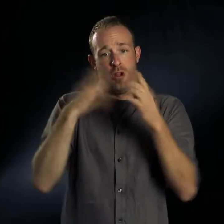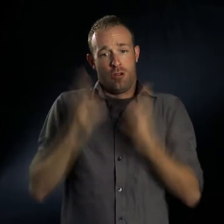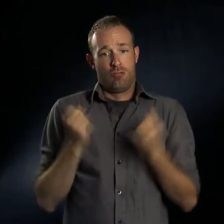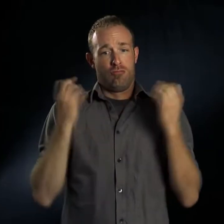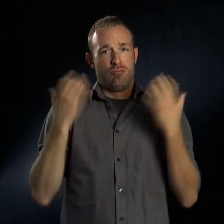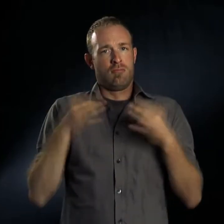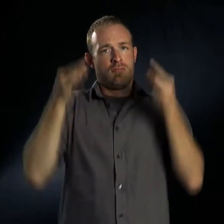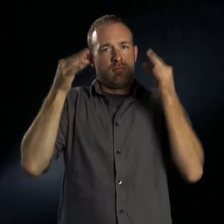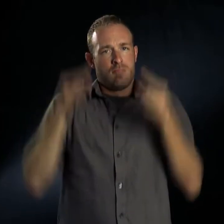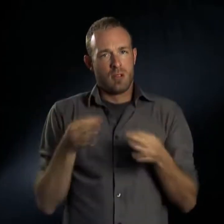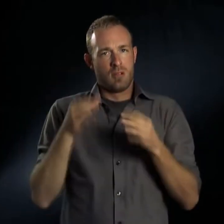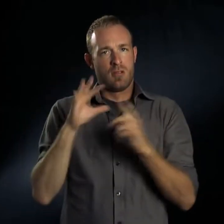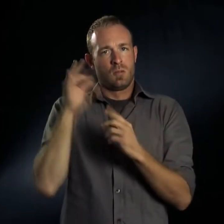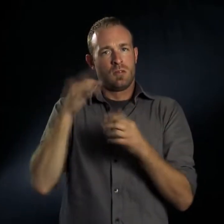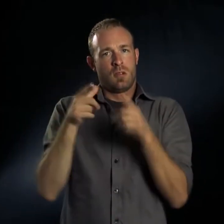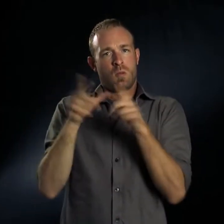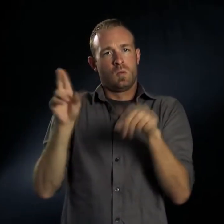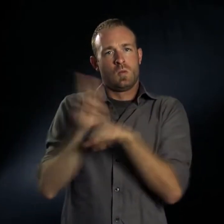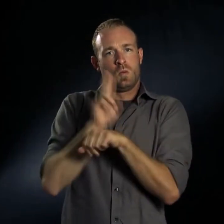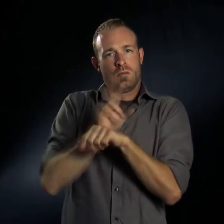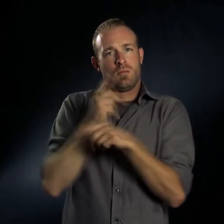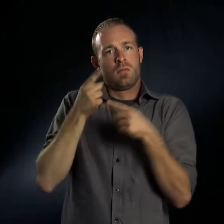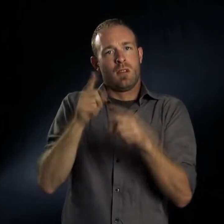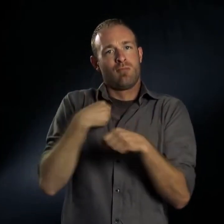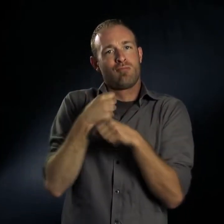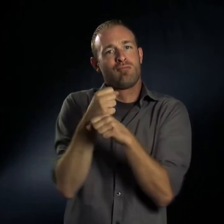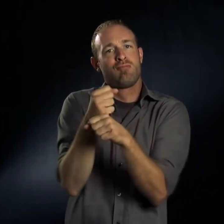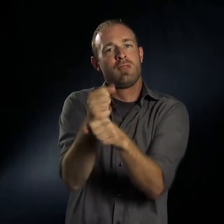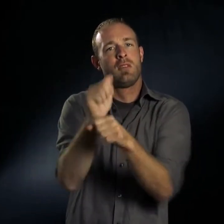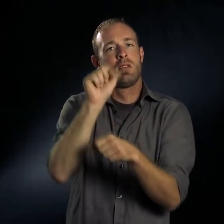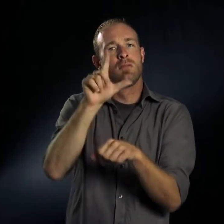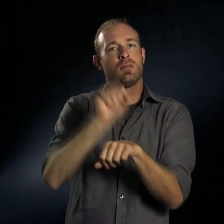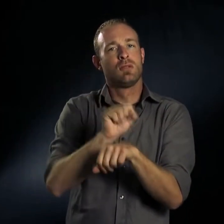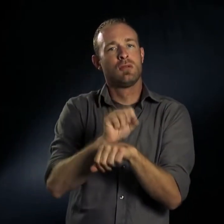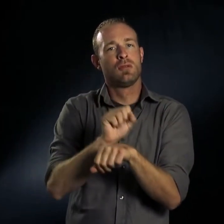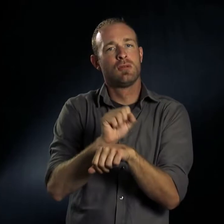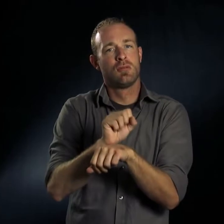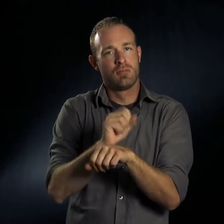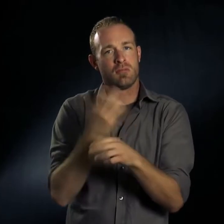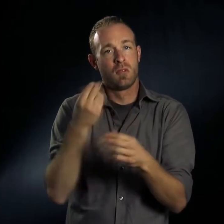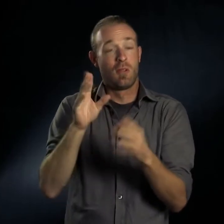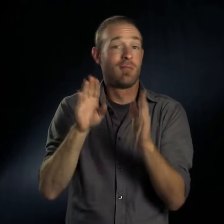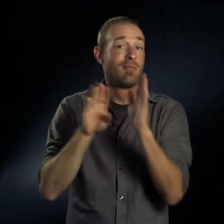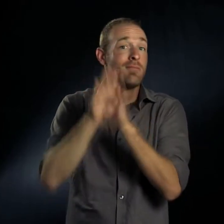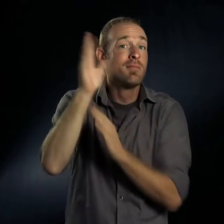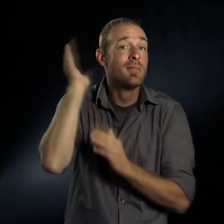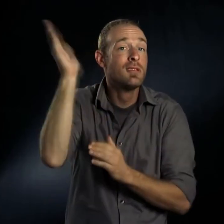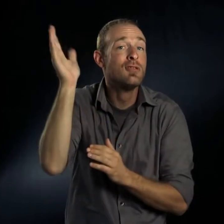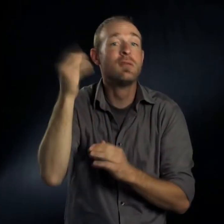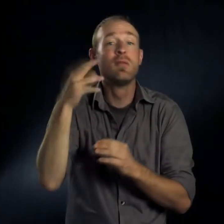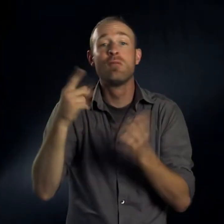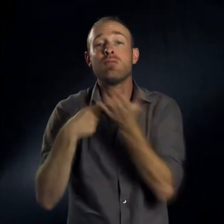by linguistic characteristics of the signer and their choice of language use. It depends on